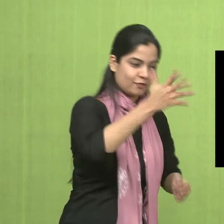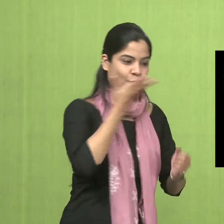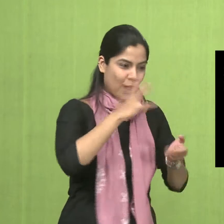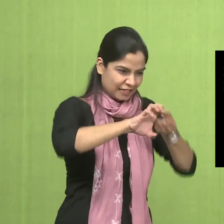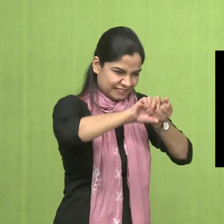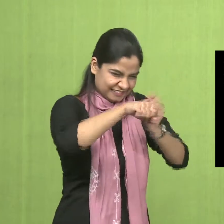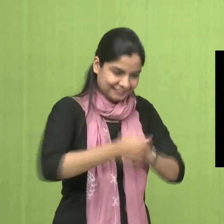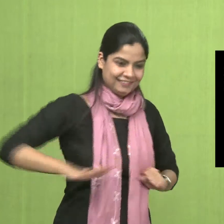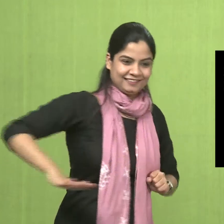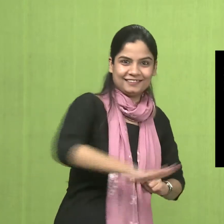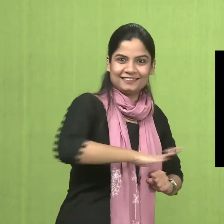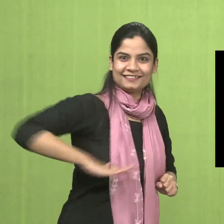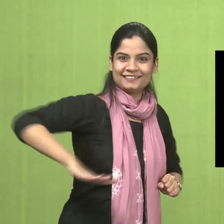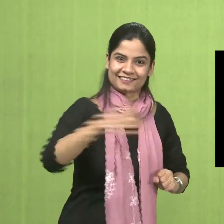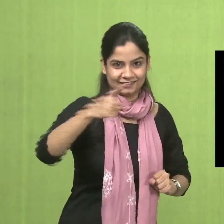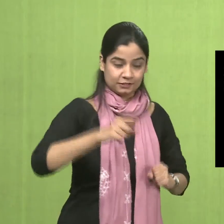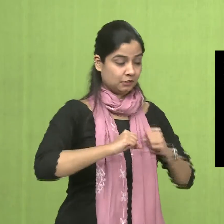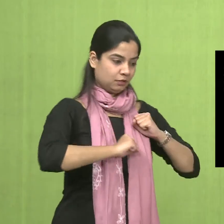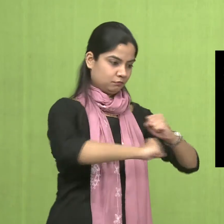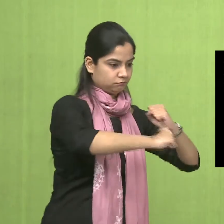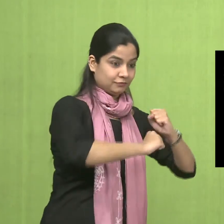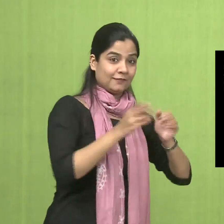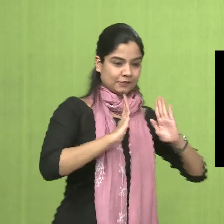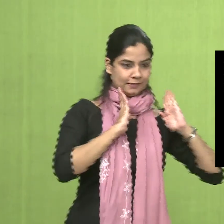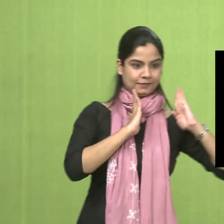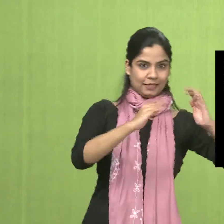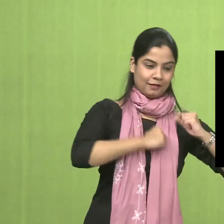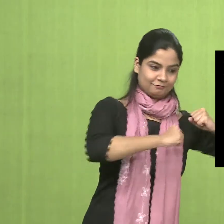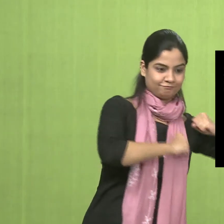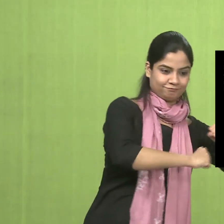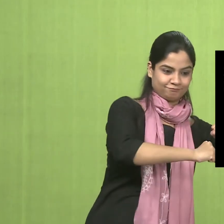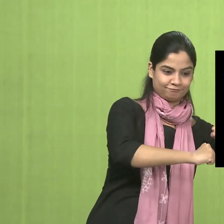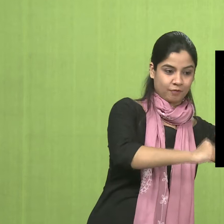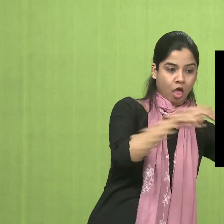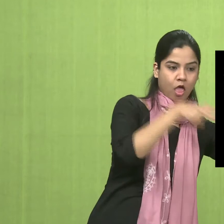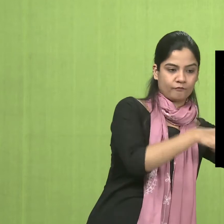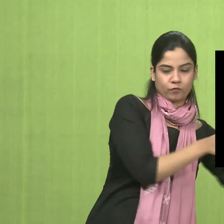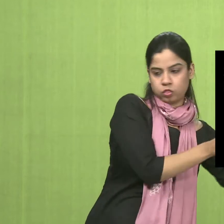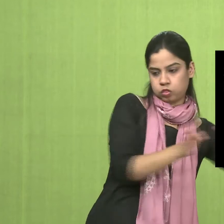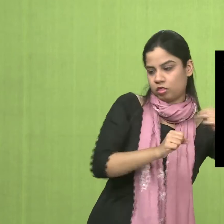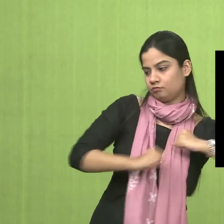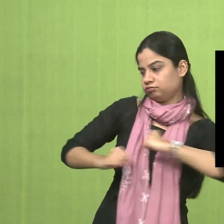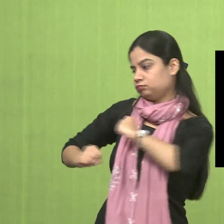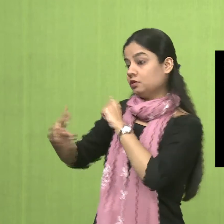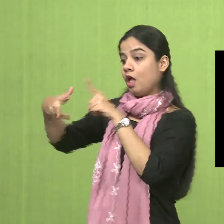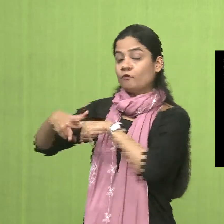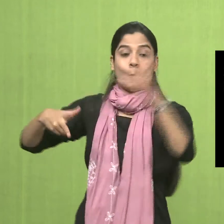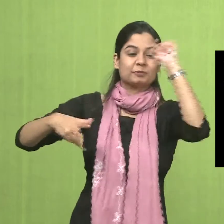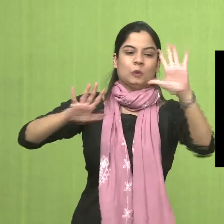will use a mop to do that, a pocha to do that, and there is a direction in which you mop the floor. If you're not mopping